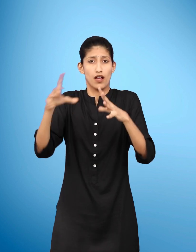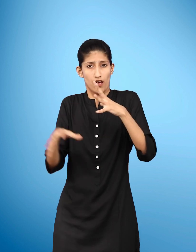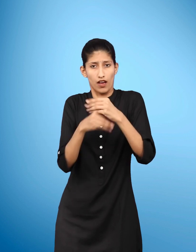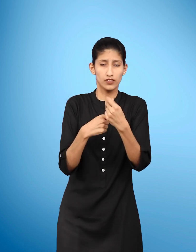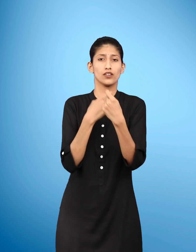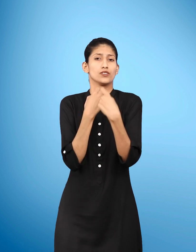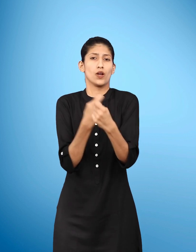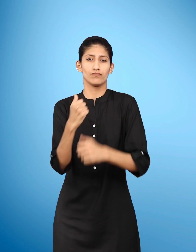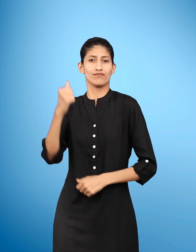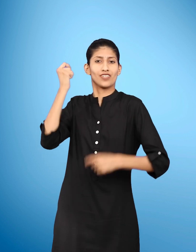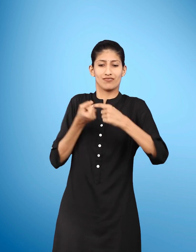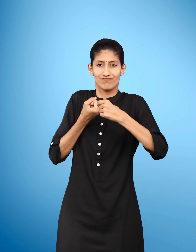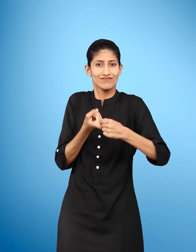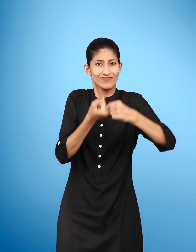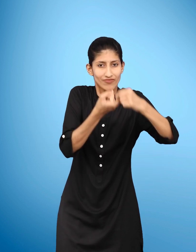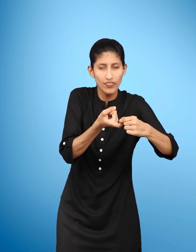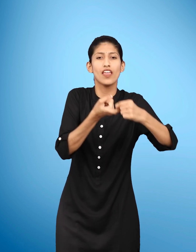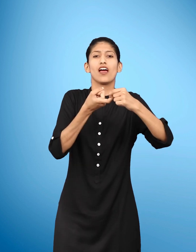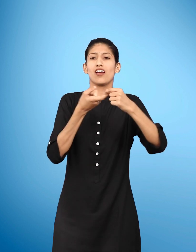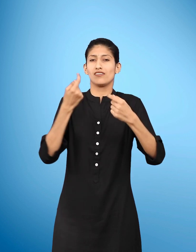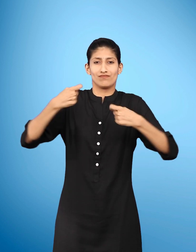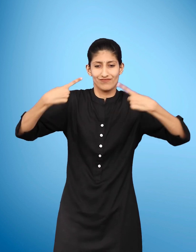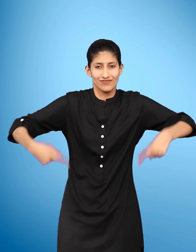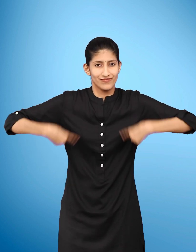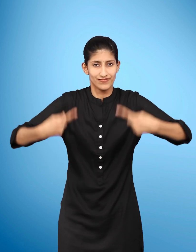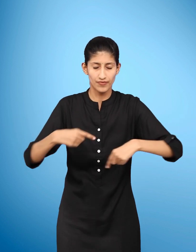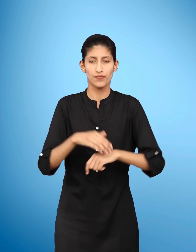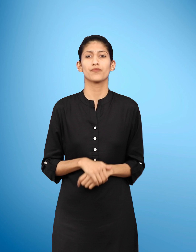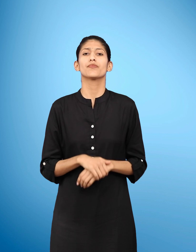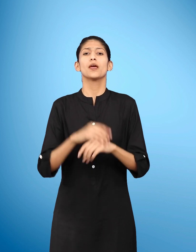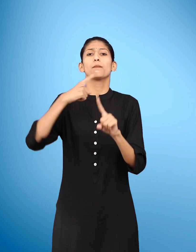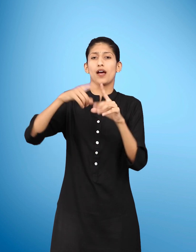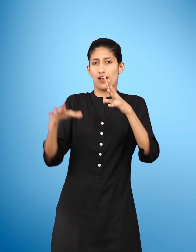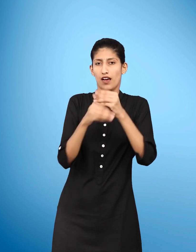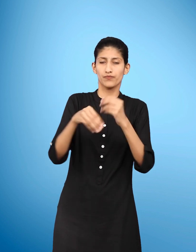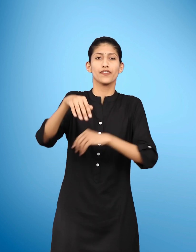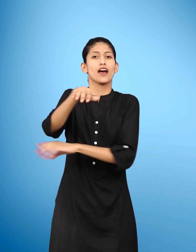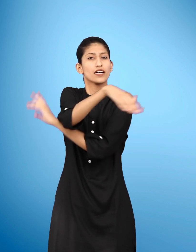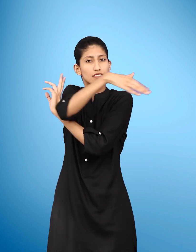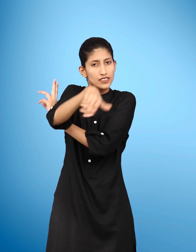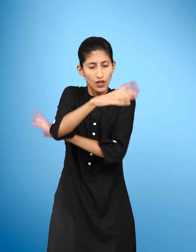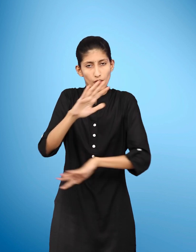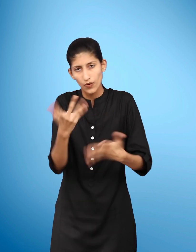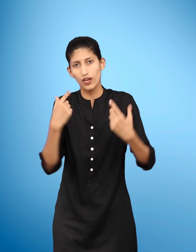composed poems in praise of chiefs who often rewarded them with precious stones, gold,